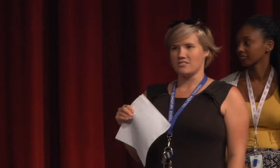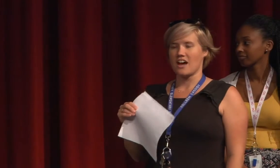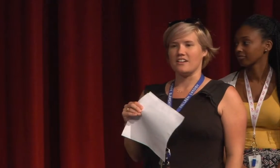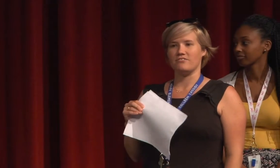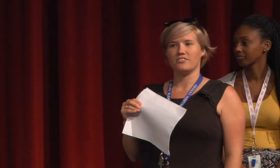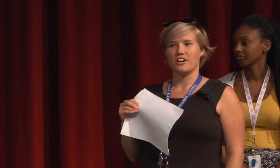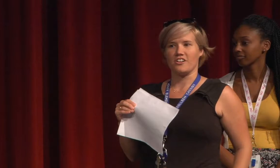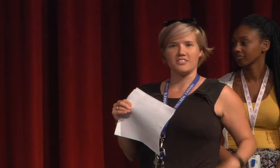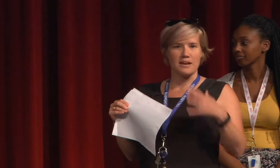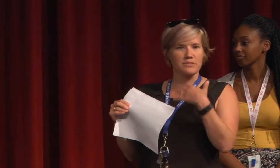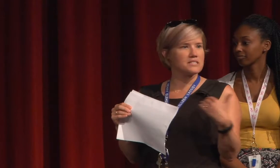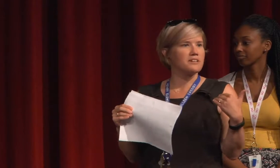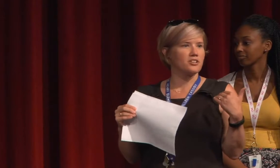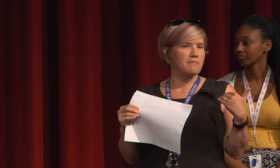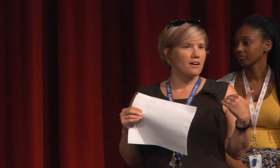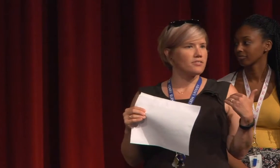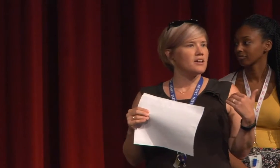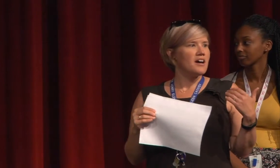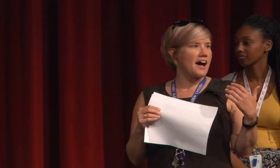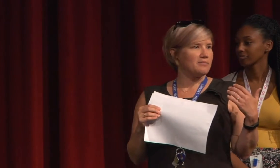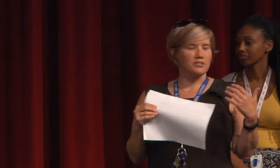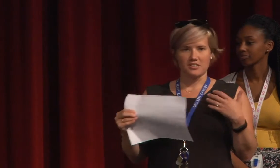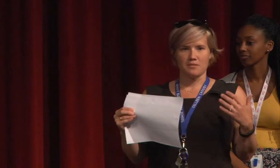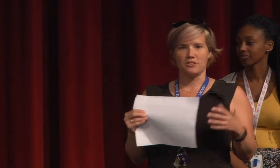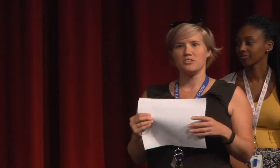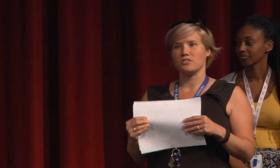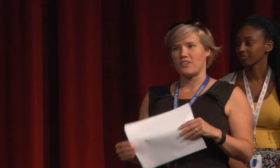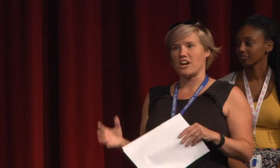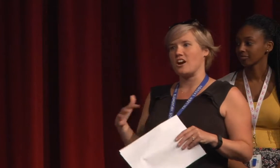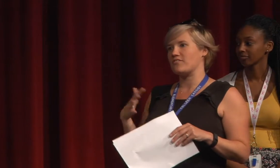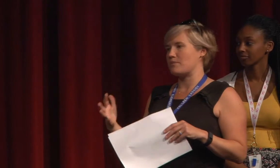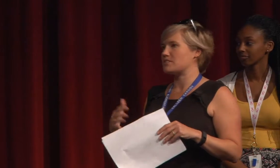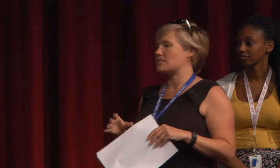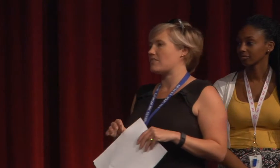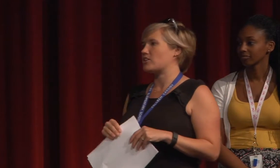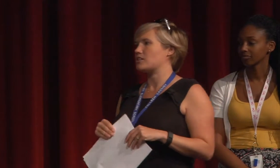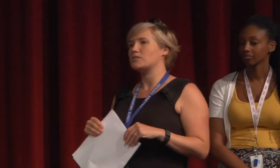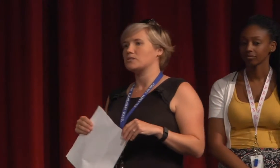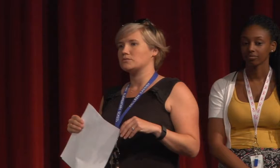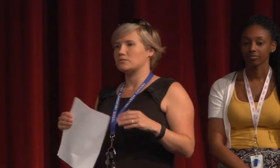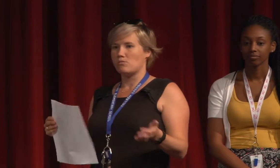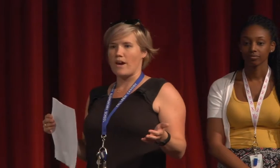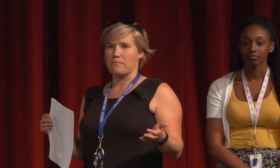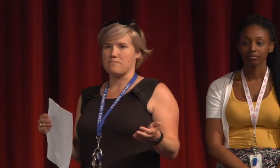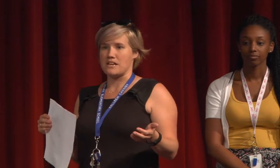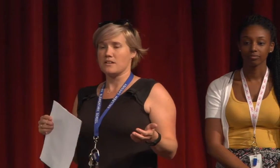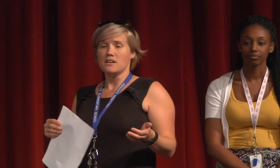sounds kind of are at the same placement on your mouth and look similar, so it's very hard for them to decipher what it might mean.